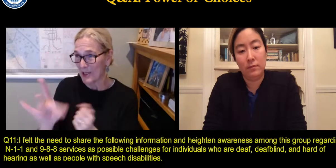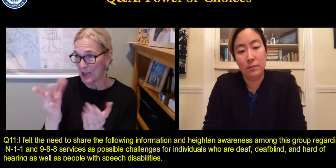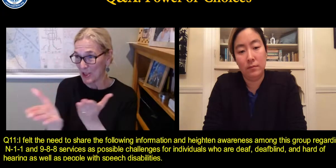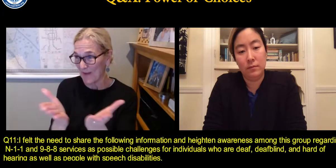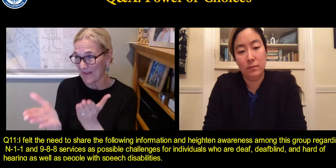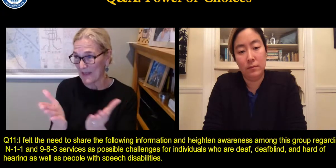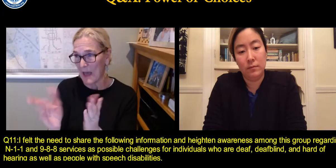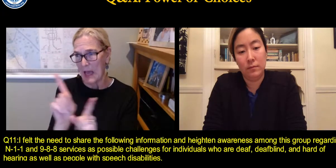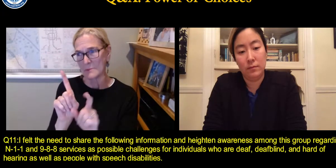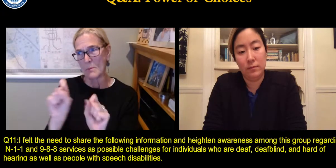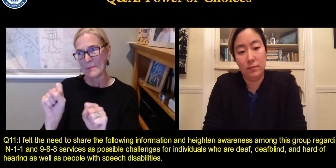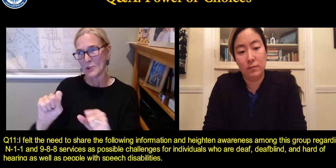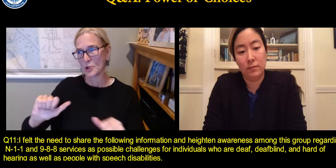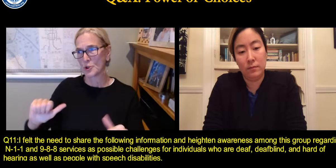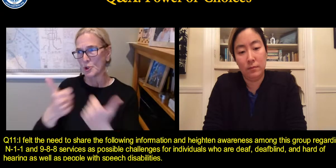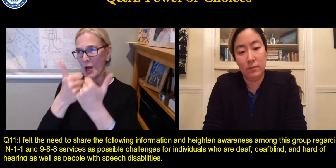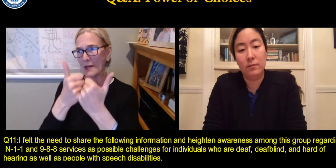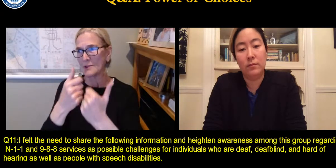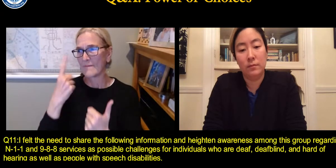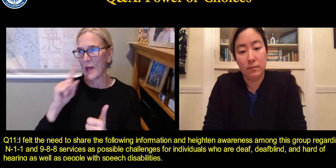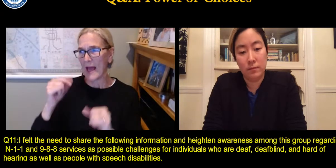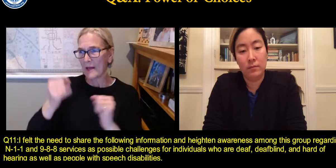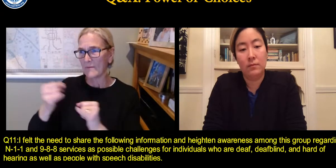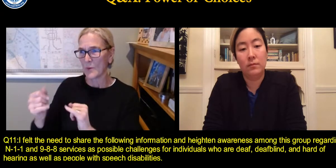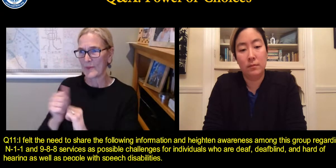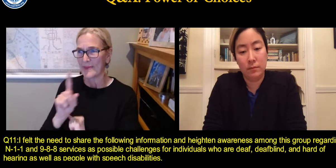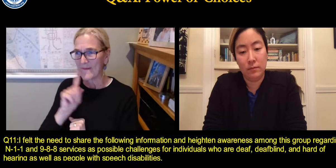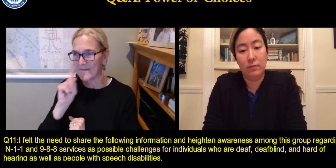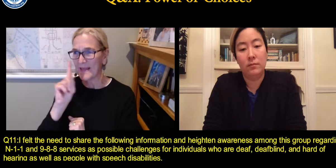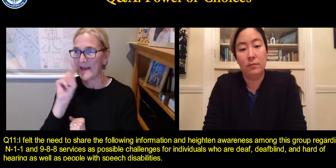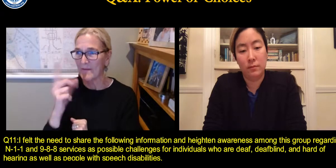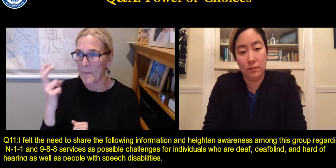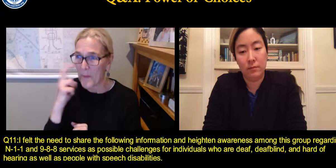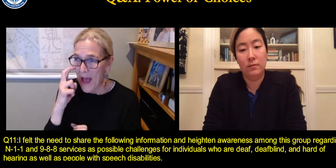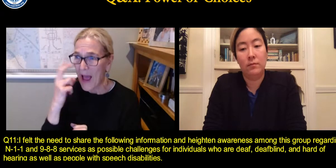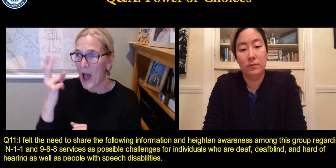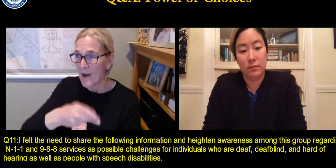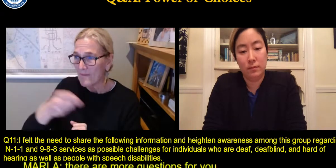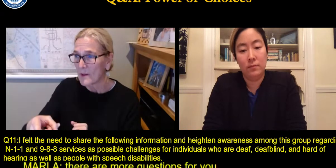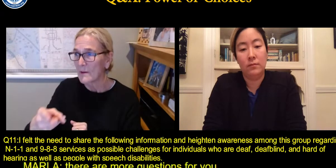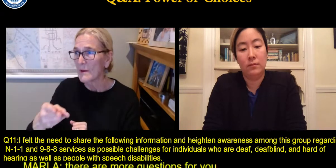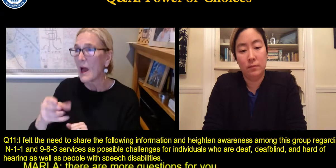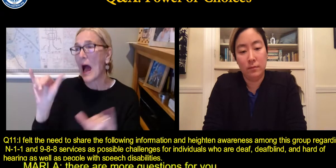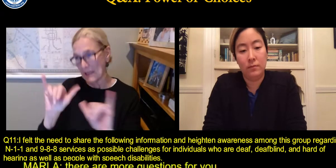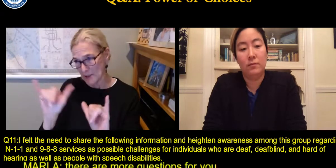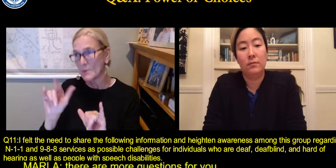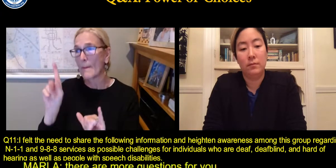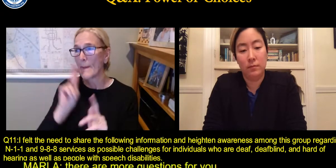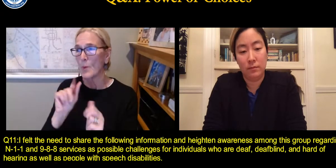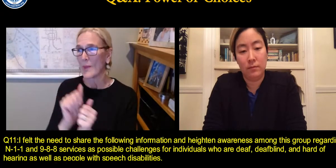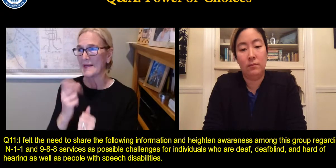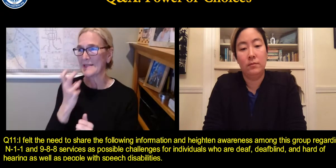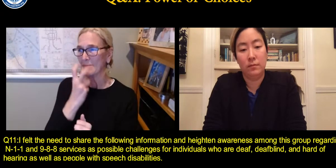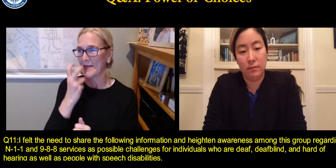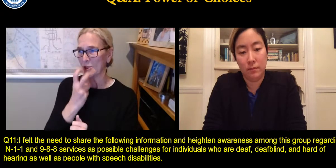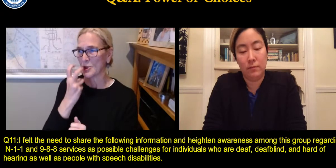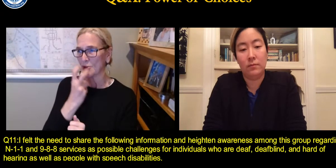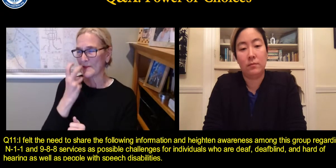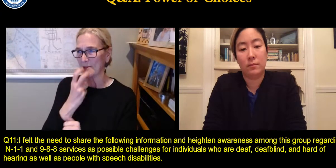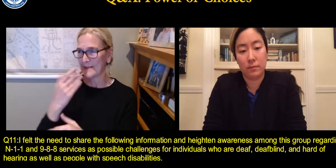regarding 911 and 988 services as possible challenges for individuals who are